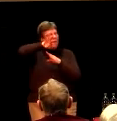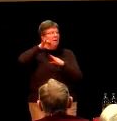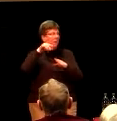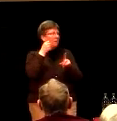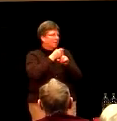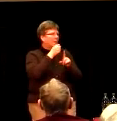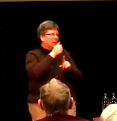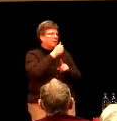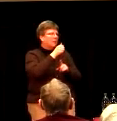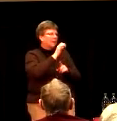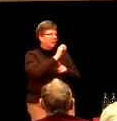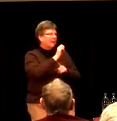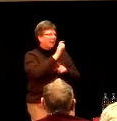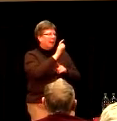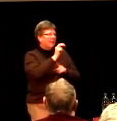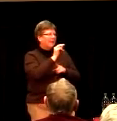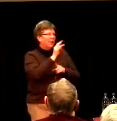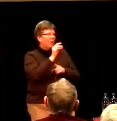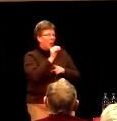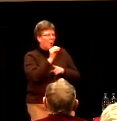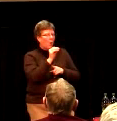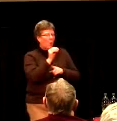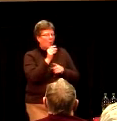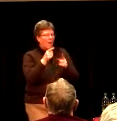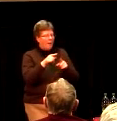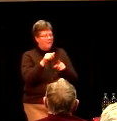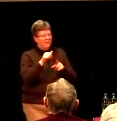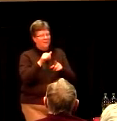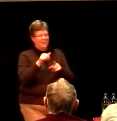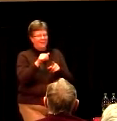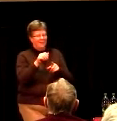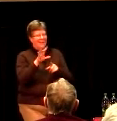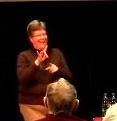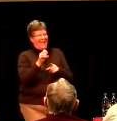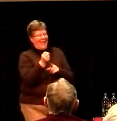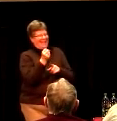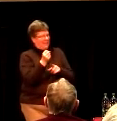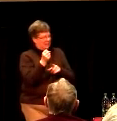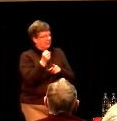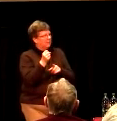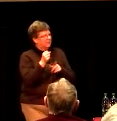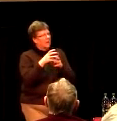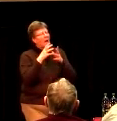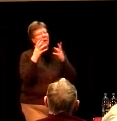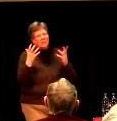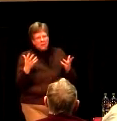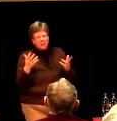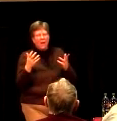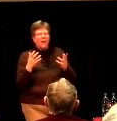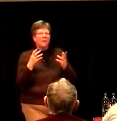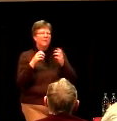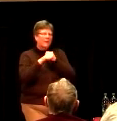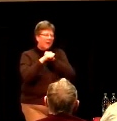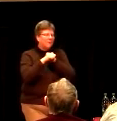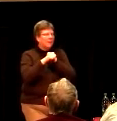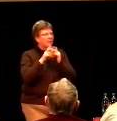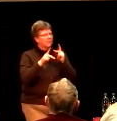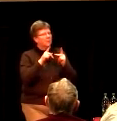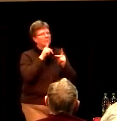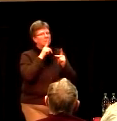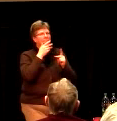in the early 80s that really got a lot of press and a lot of people thinking about just how interconnected things